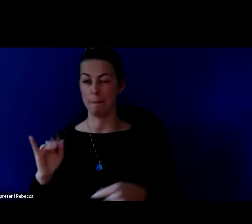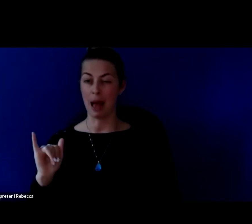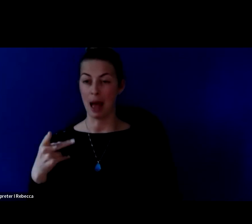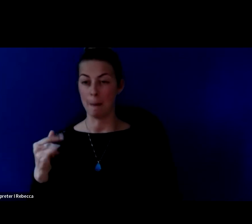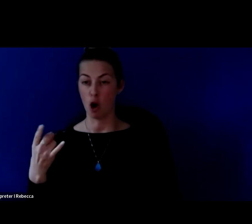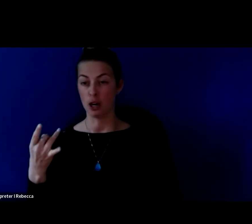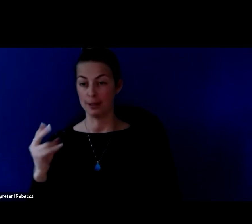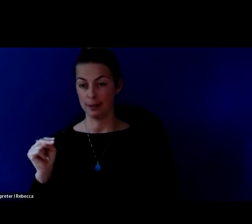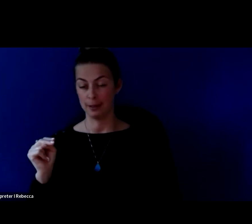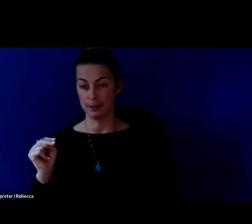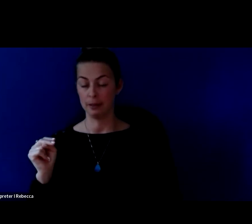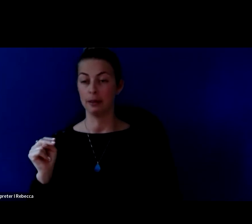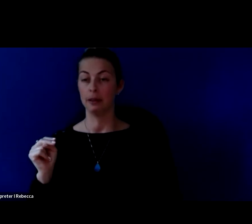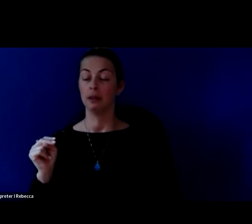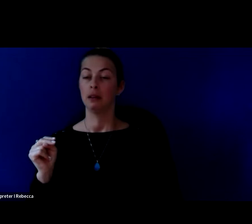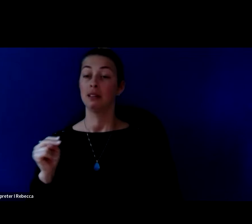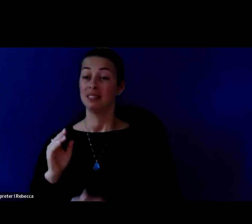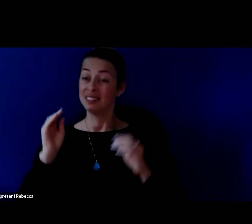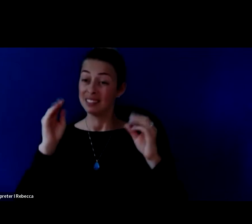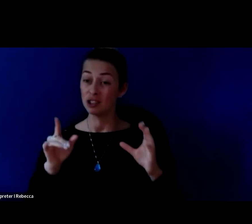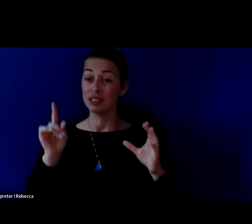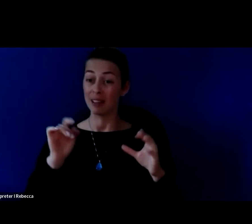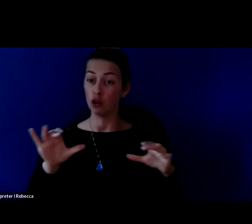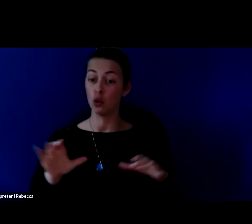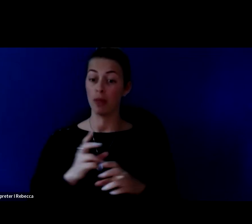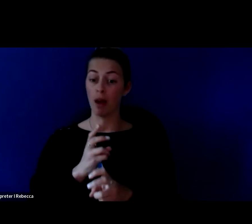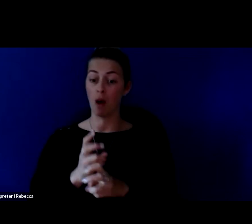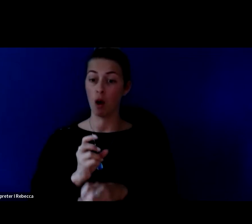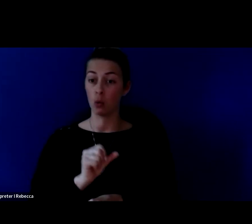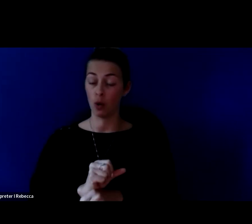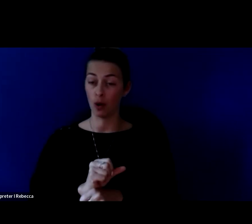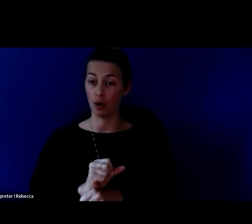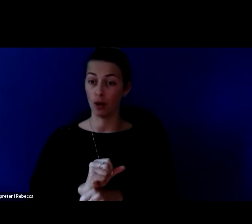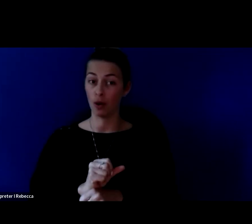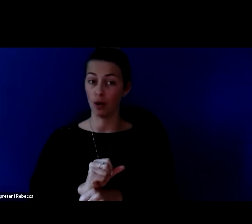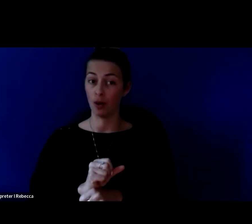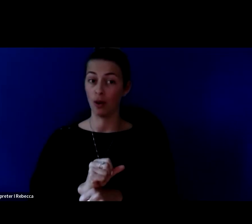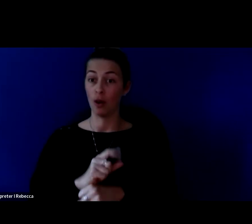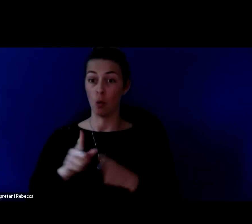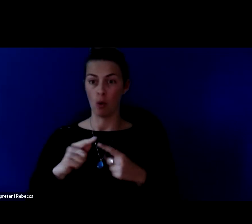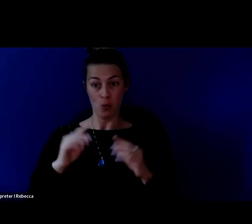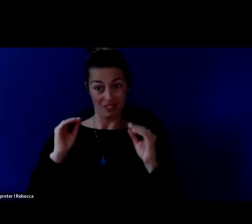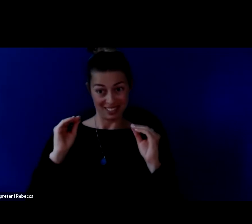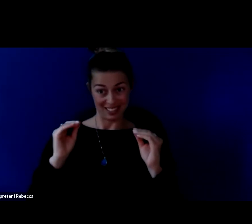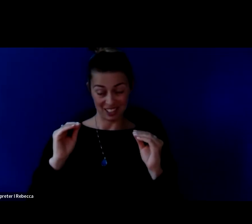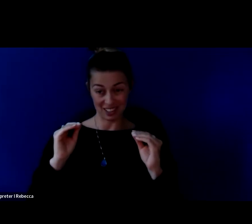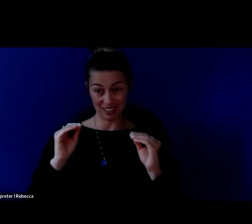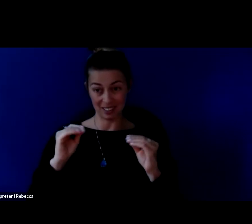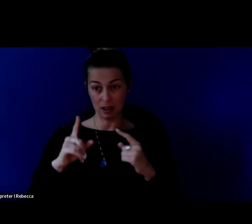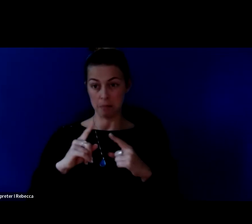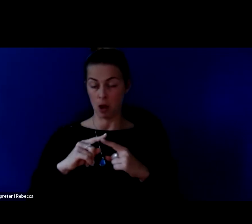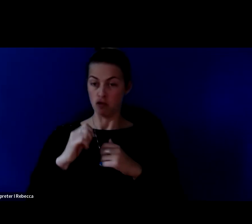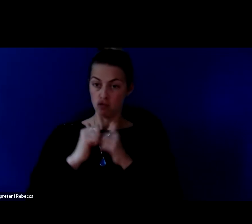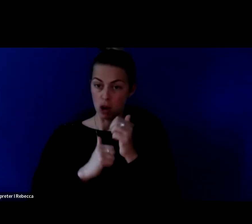well, that teachers obviously have to be doing the hard work of saying, when we're teaching about not only the structure and the function of